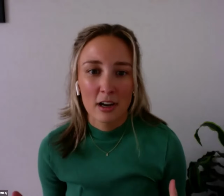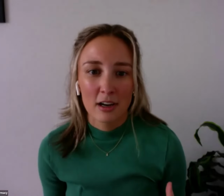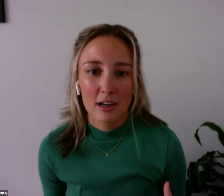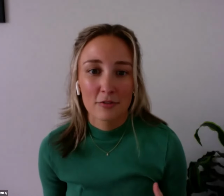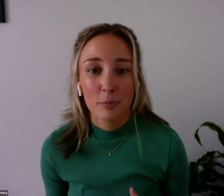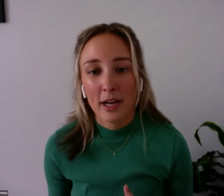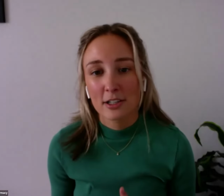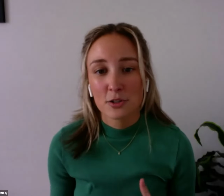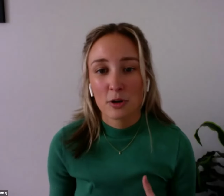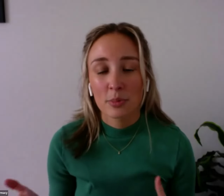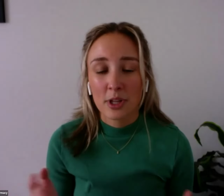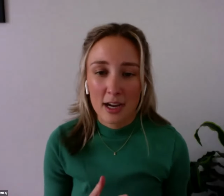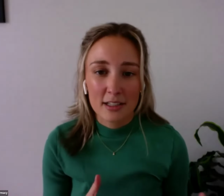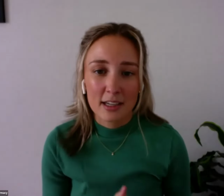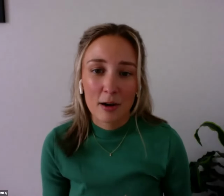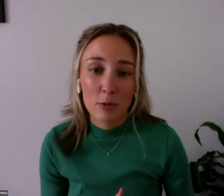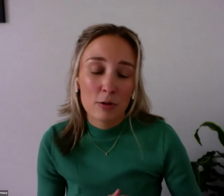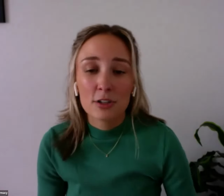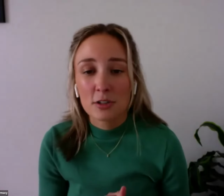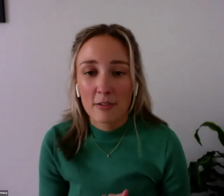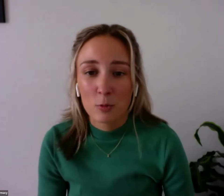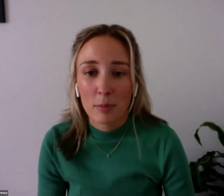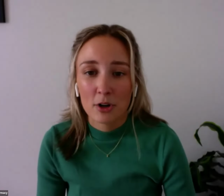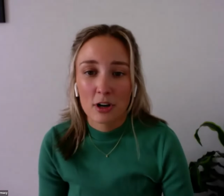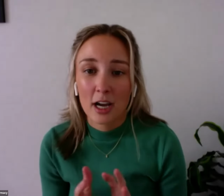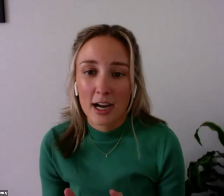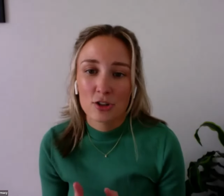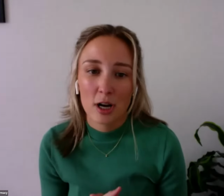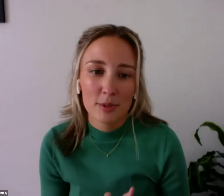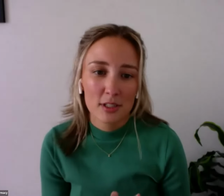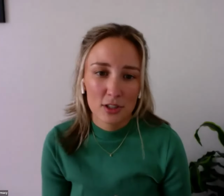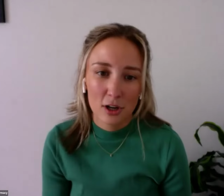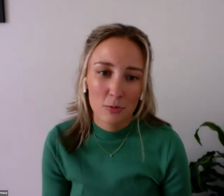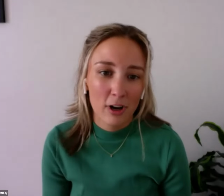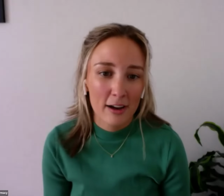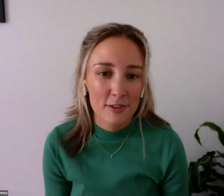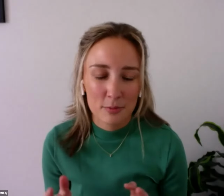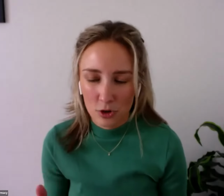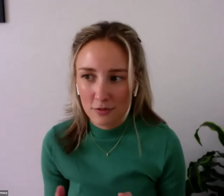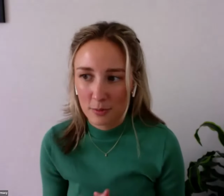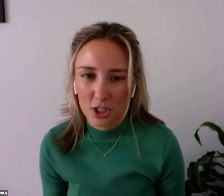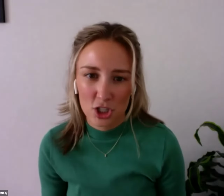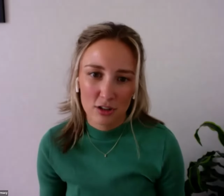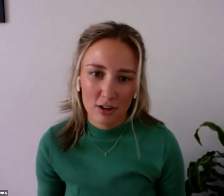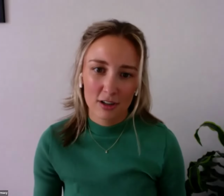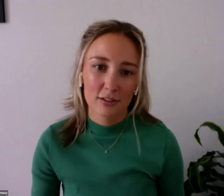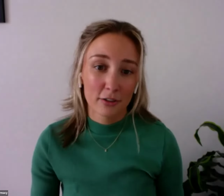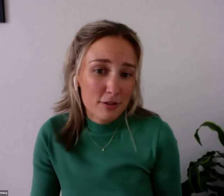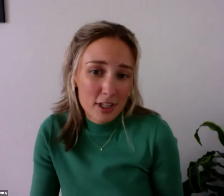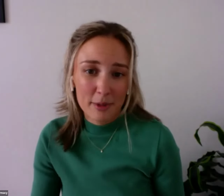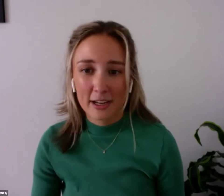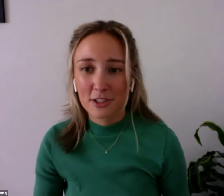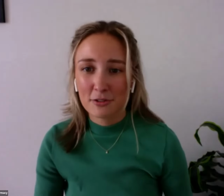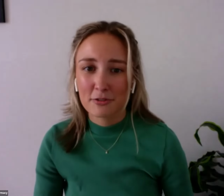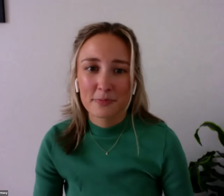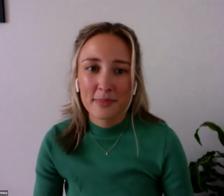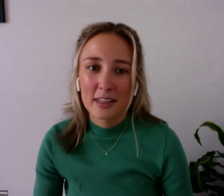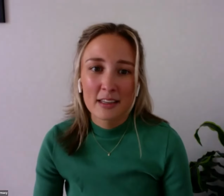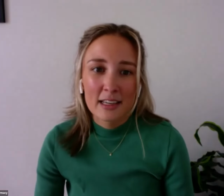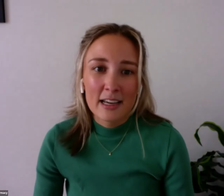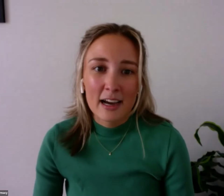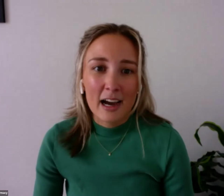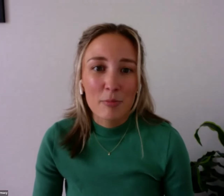webinar for parents who are blind, and we will also have a webinar on eye drops. So we'll have some more information on those coming out